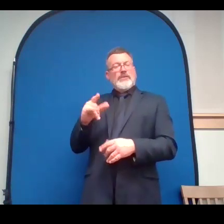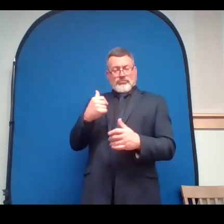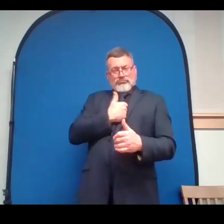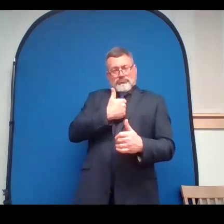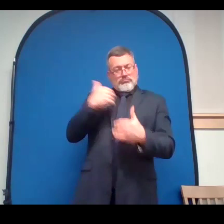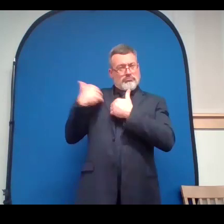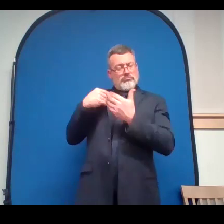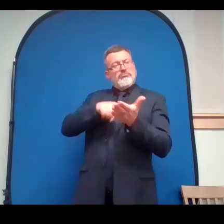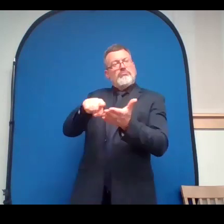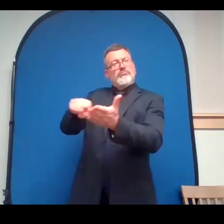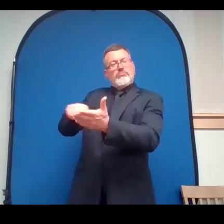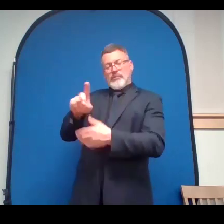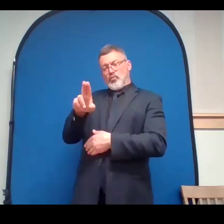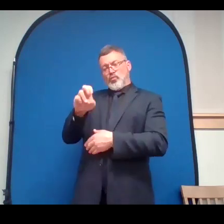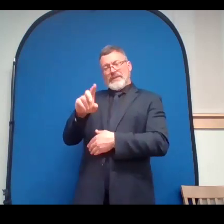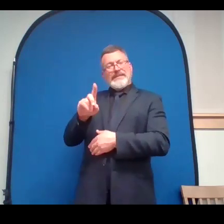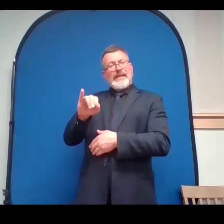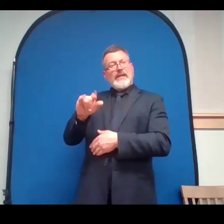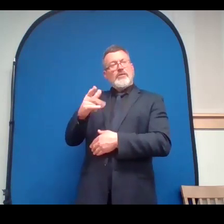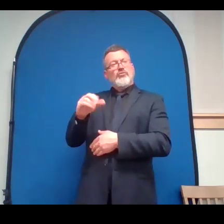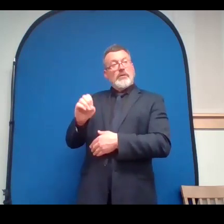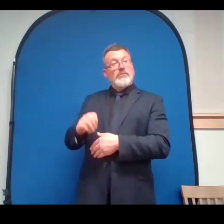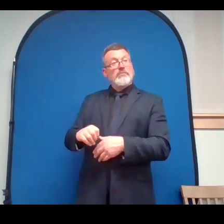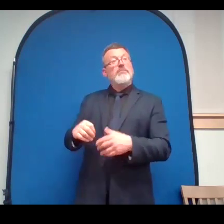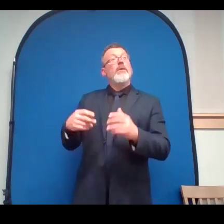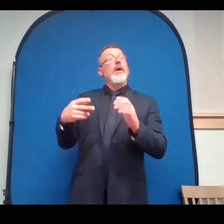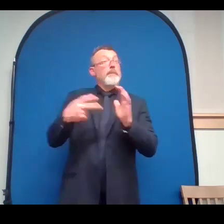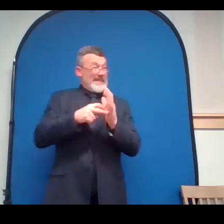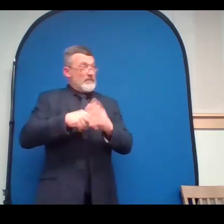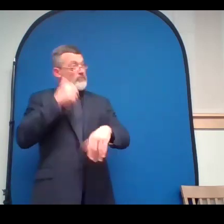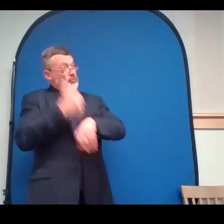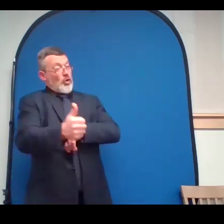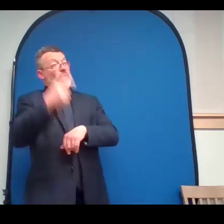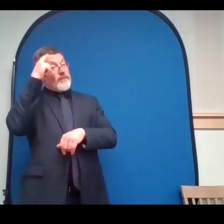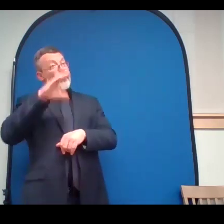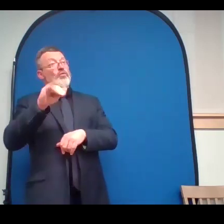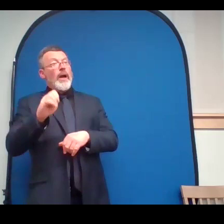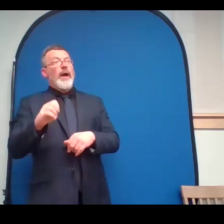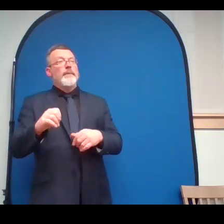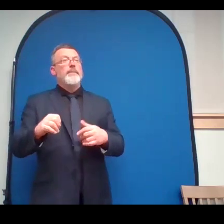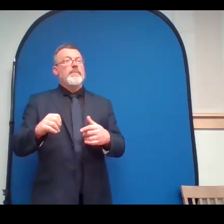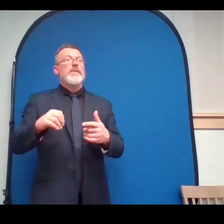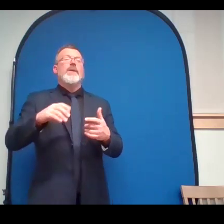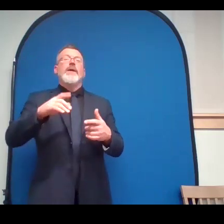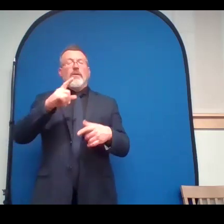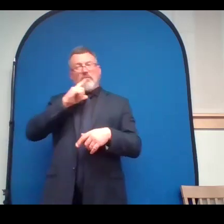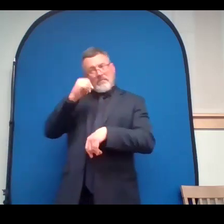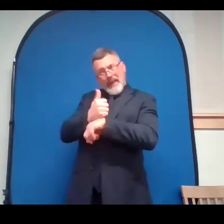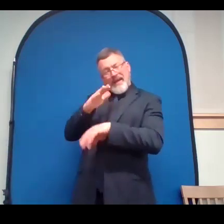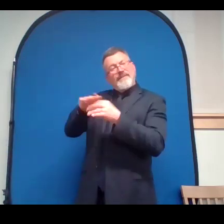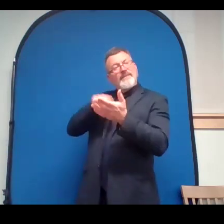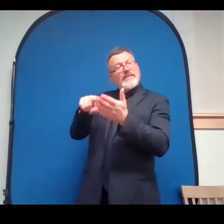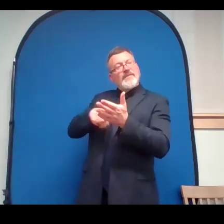him criminally? That depends on the course of the investigation, sir. Right. But that was never considered